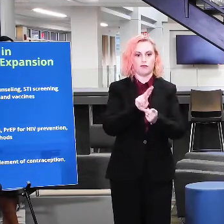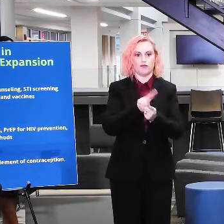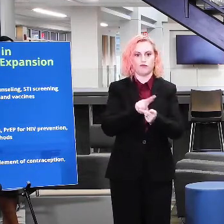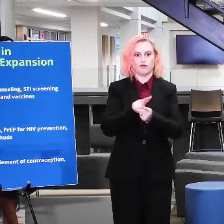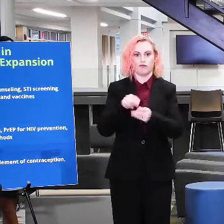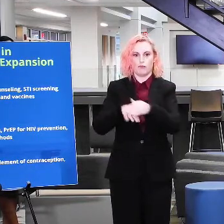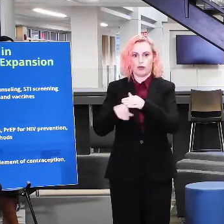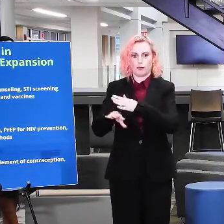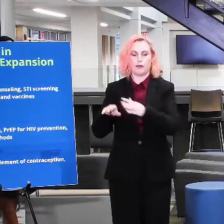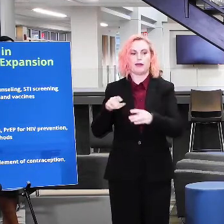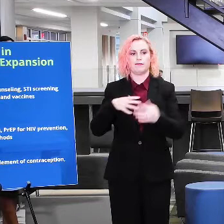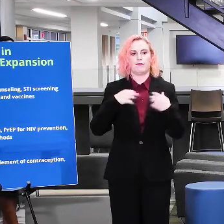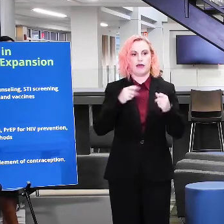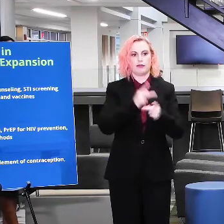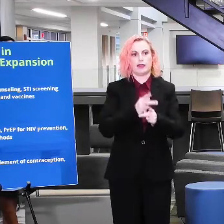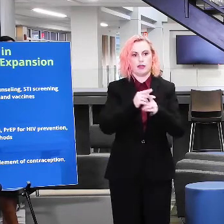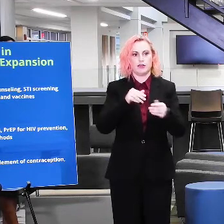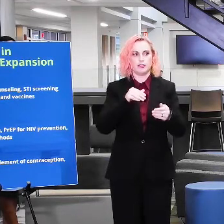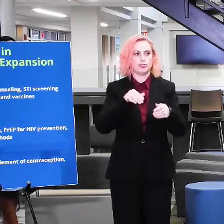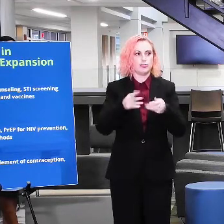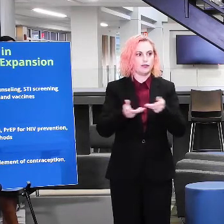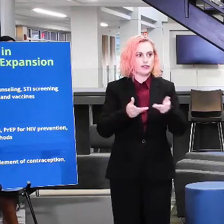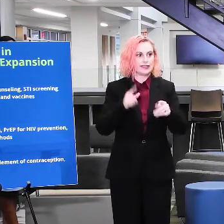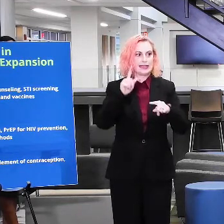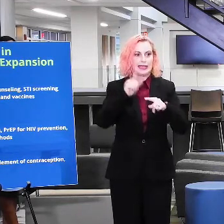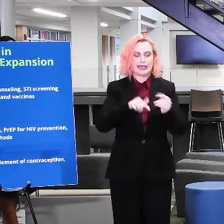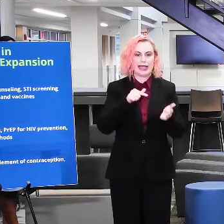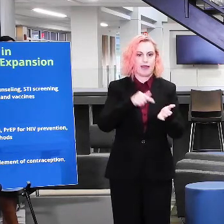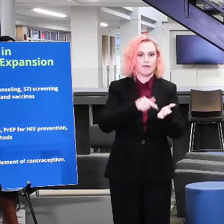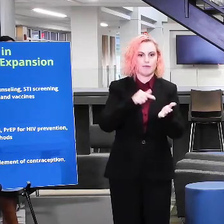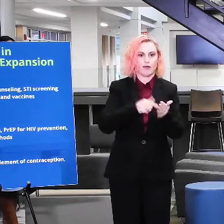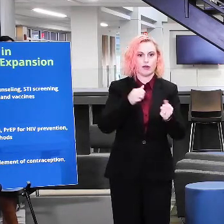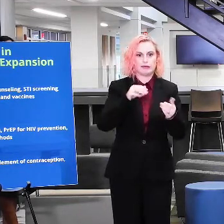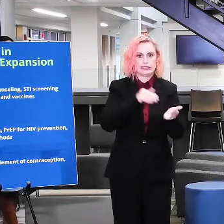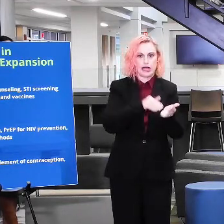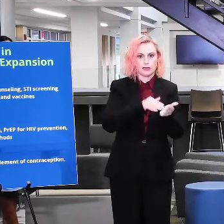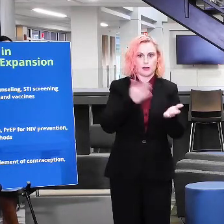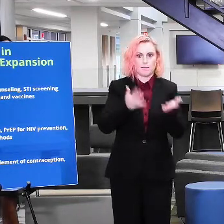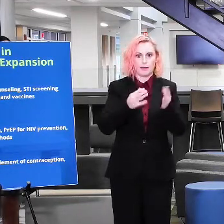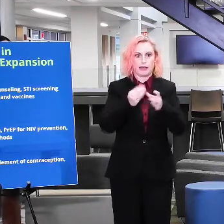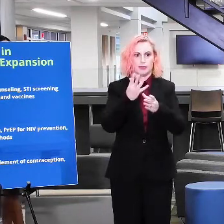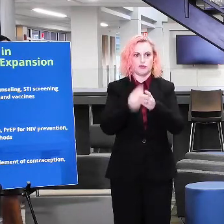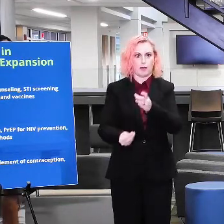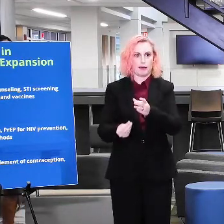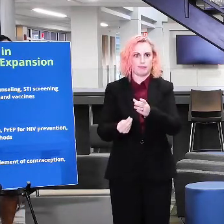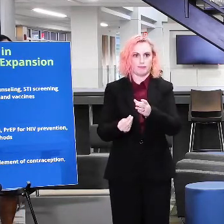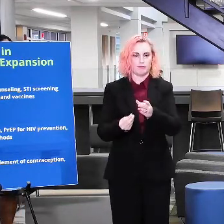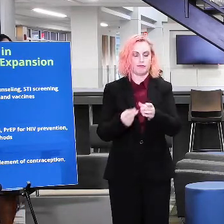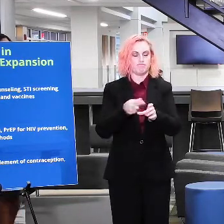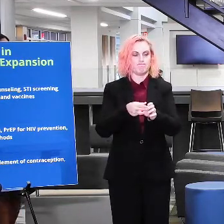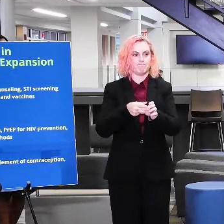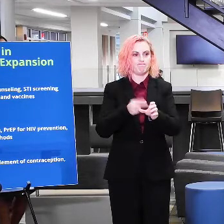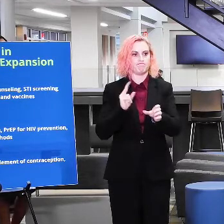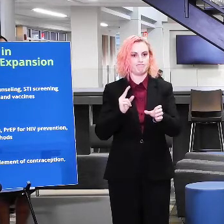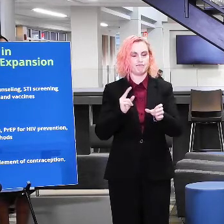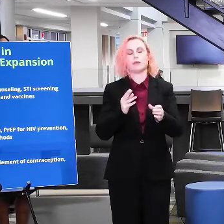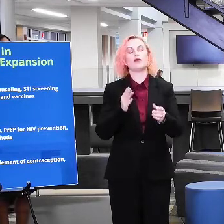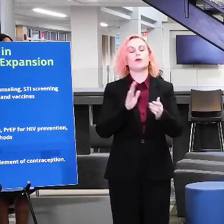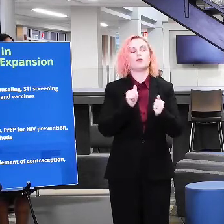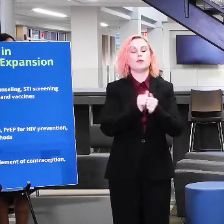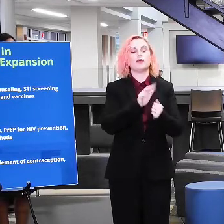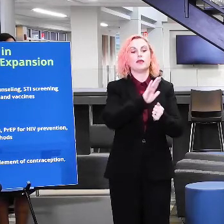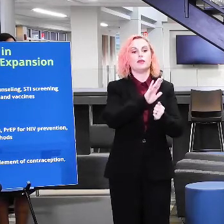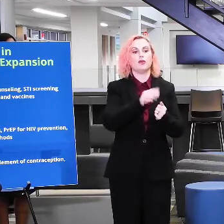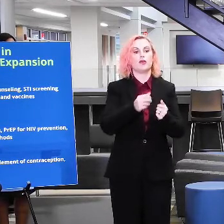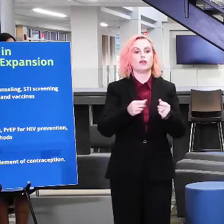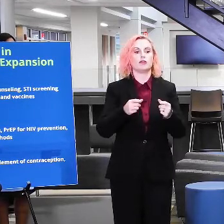cannot afford a doctor, they will struggle in college and they may drop out. With your generous support and funding, we can